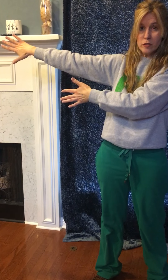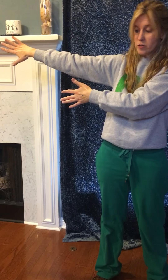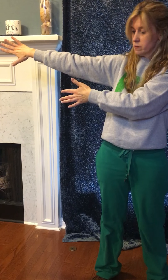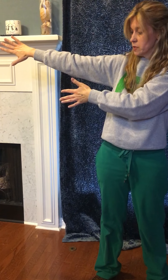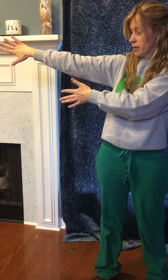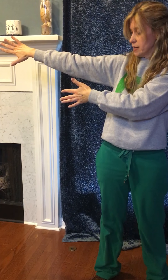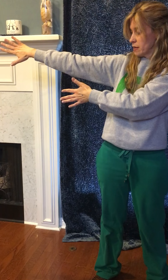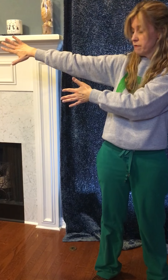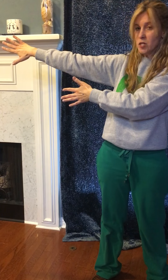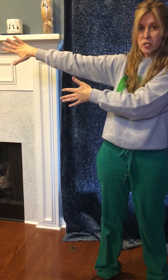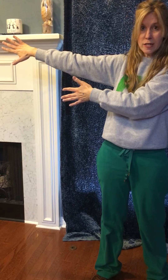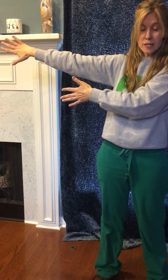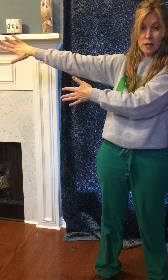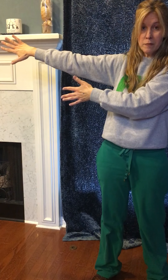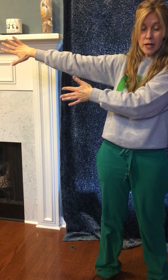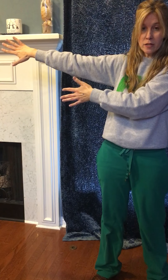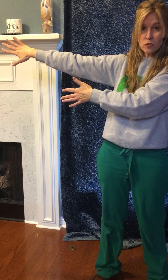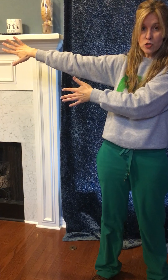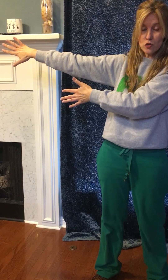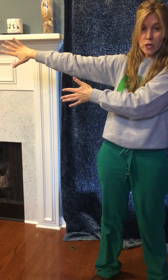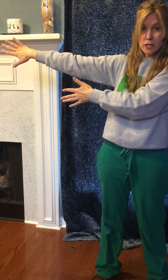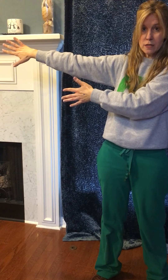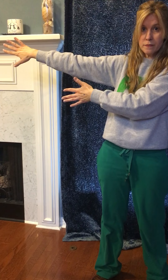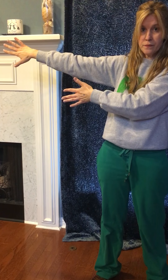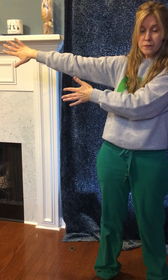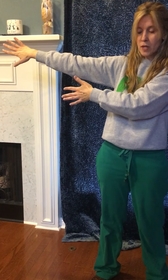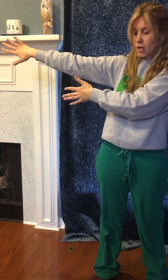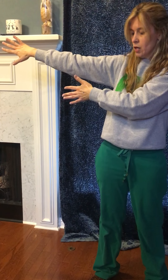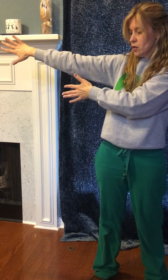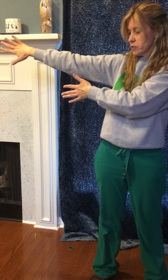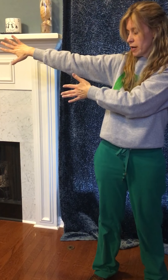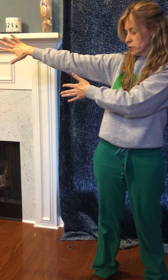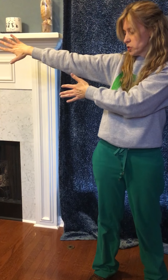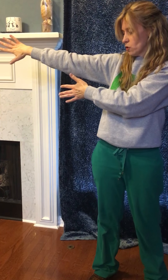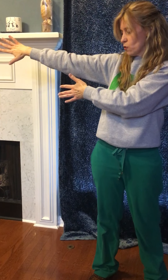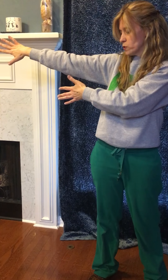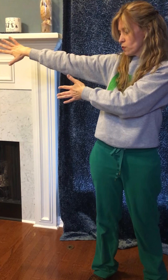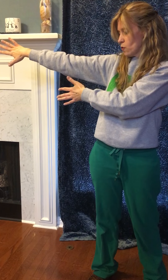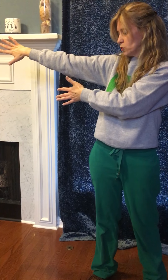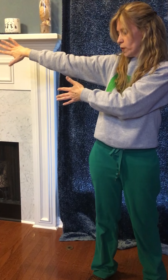notice that as I finish that sign, my hands are straight. So that was stone was rolled away.